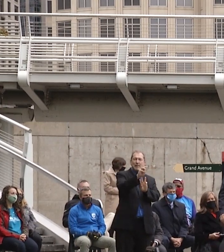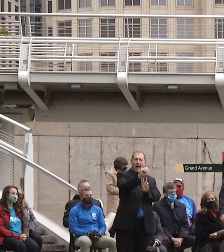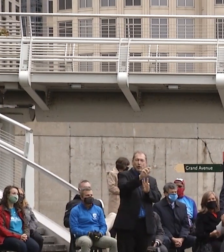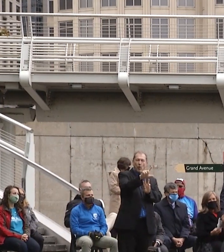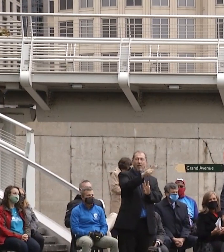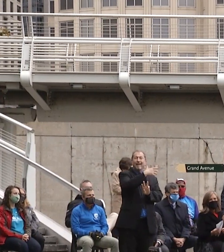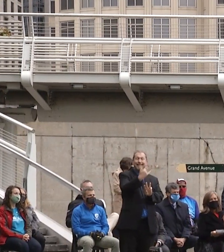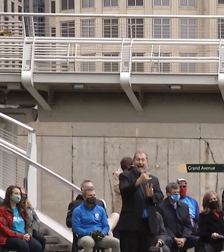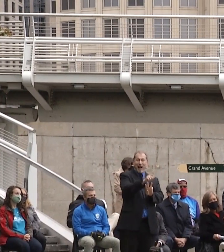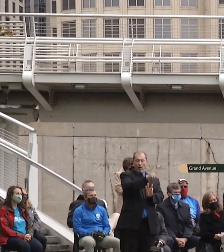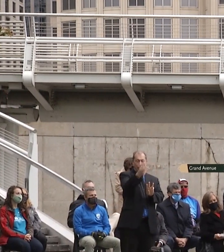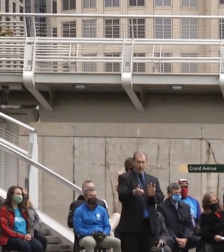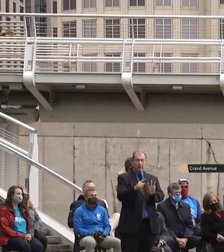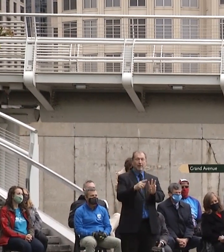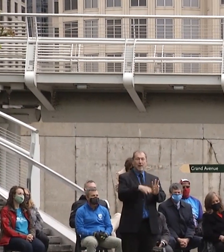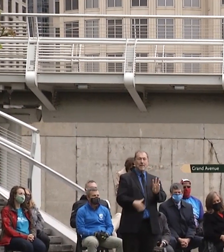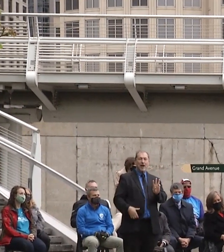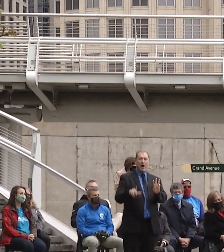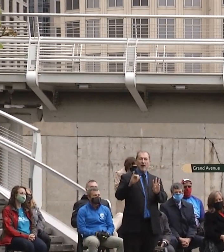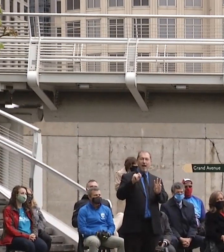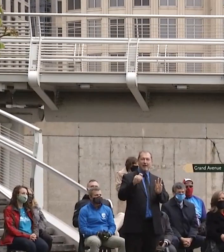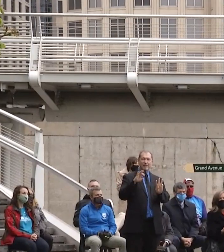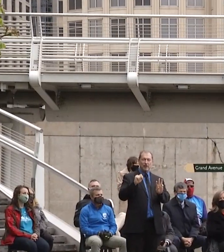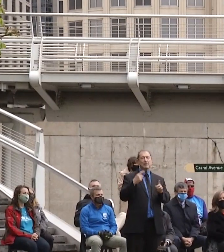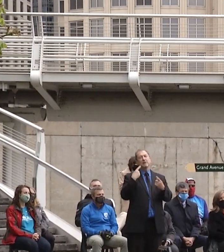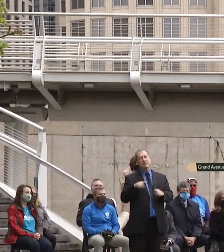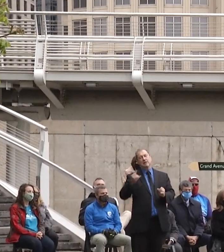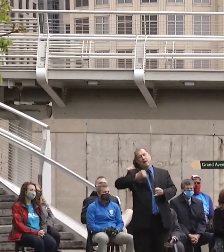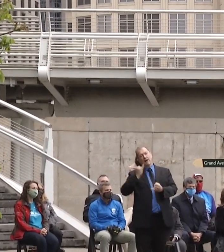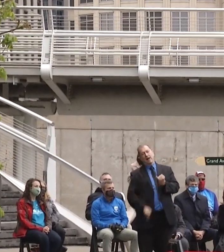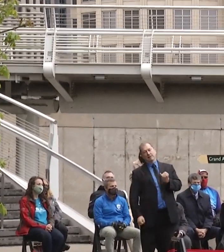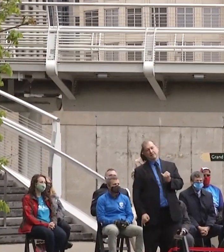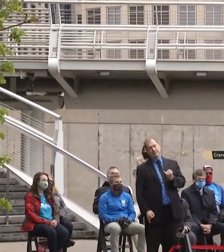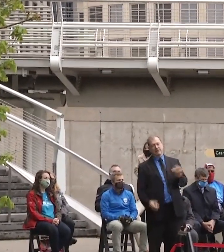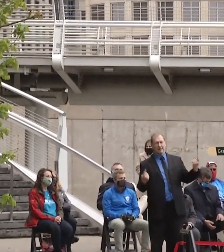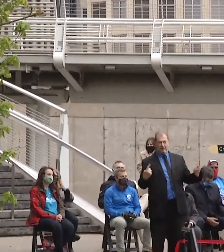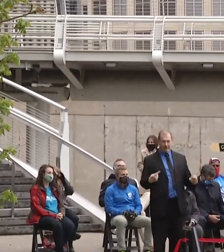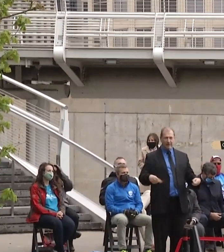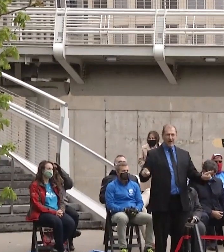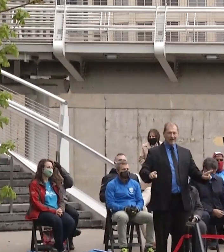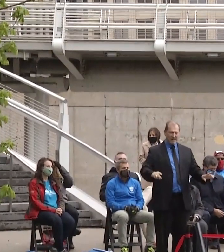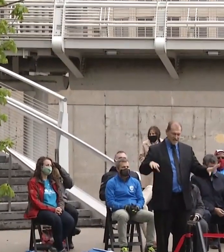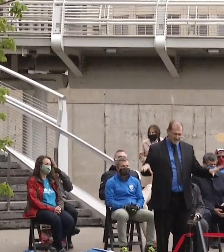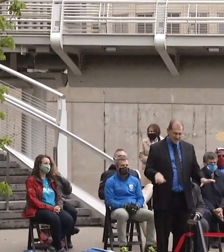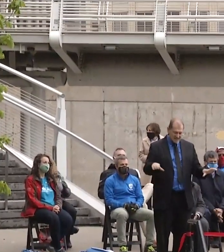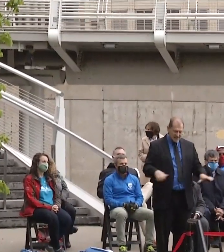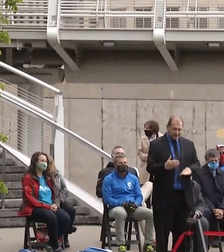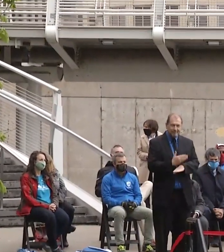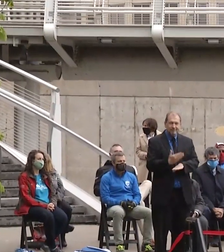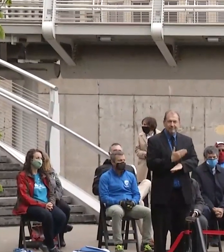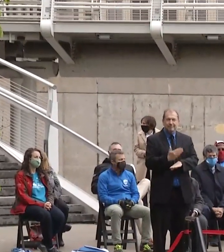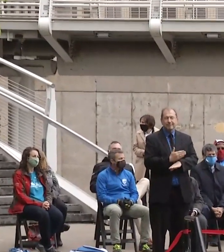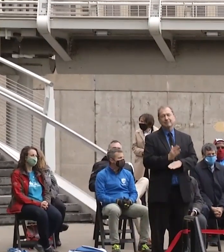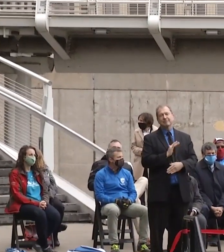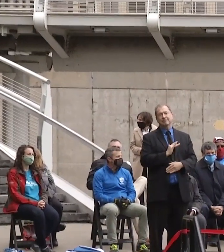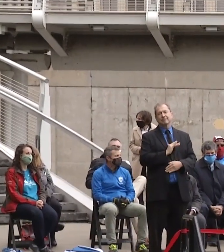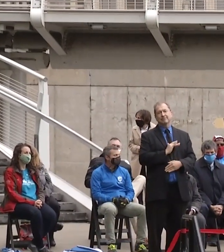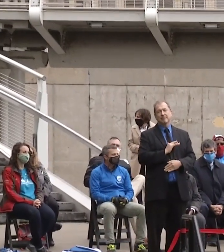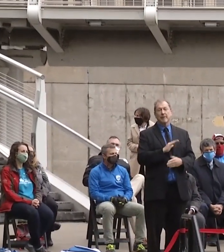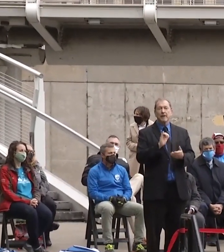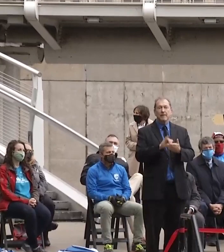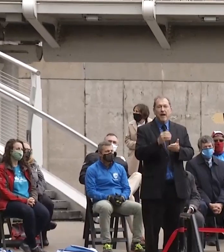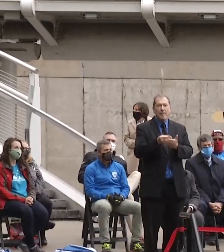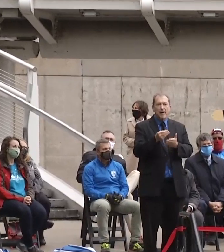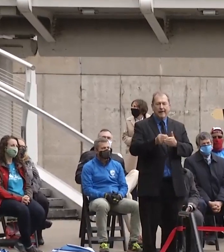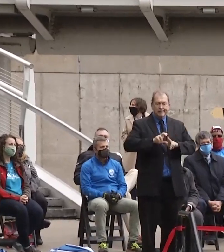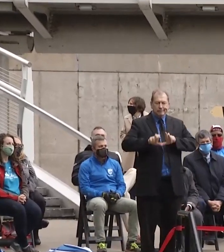Mayor Lightfoot to thank for delivering this project upon completion. This is an important investment, a